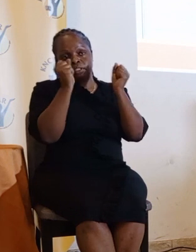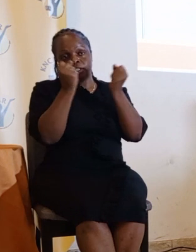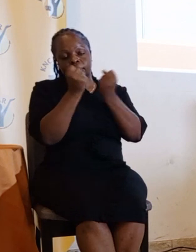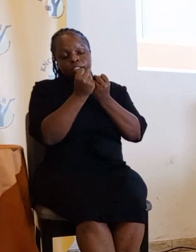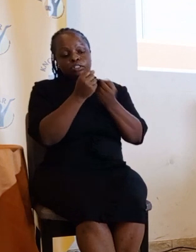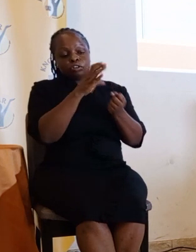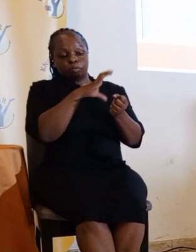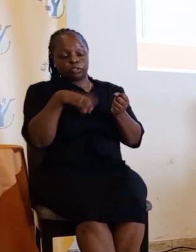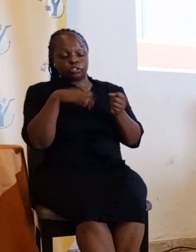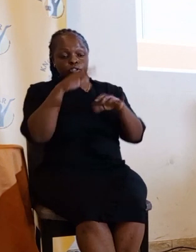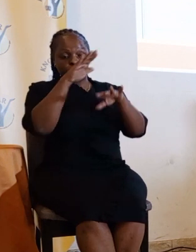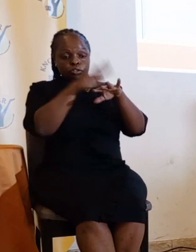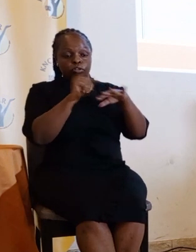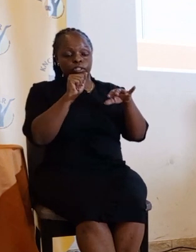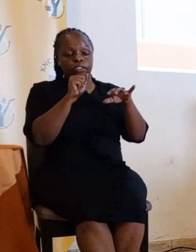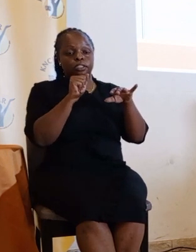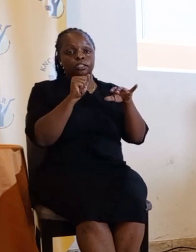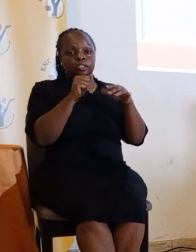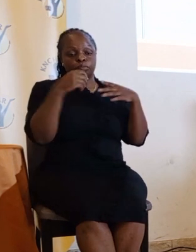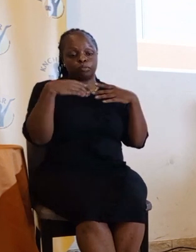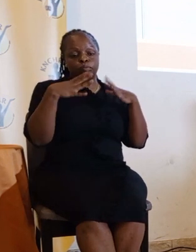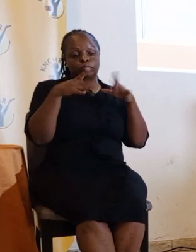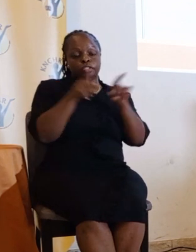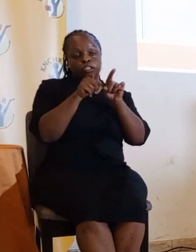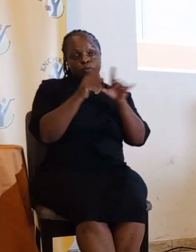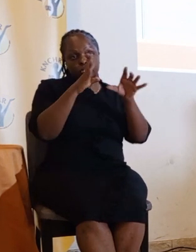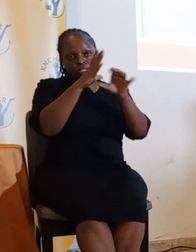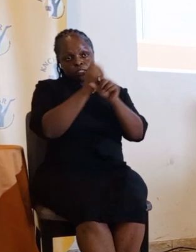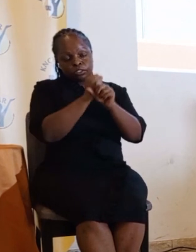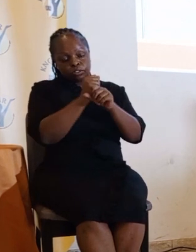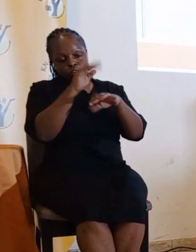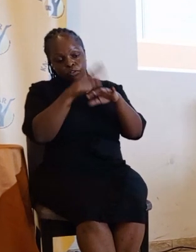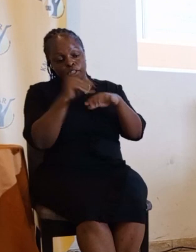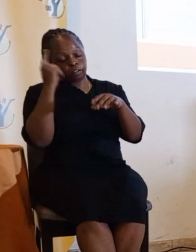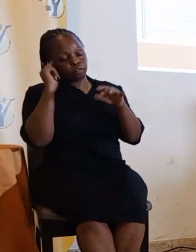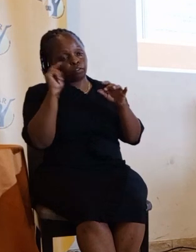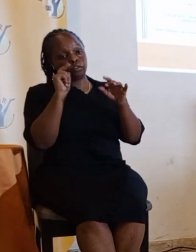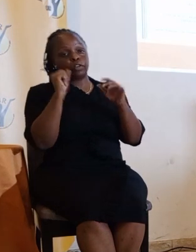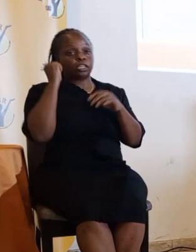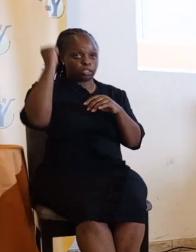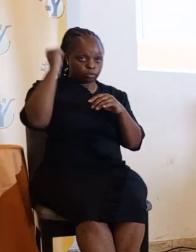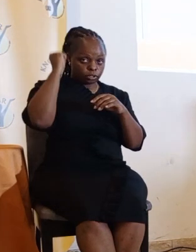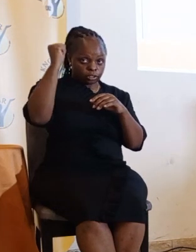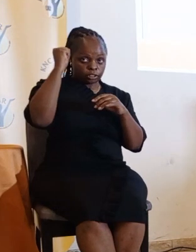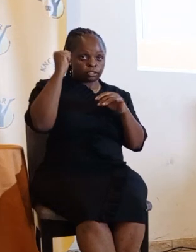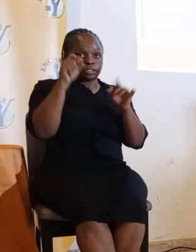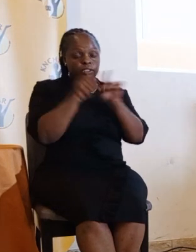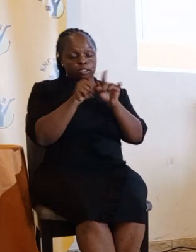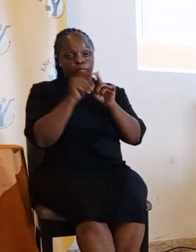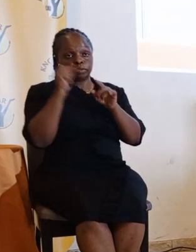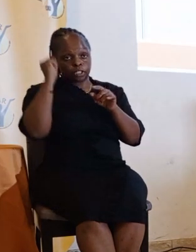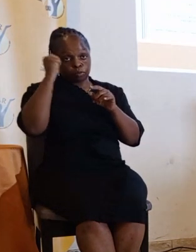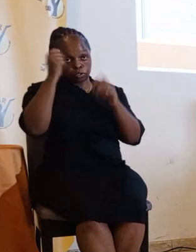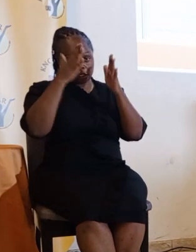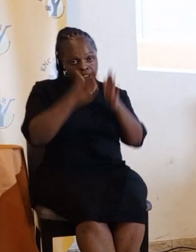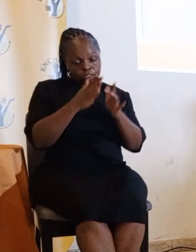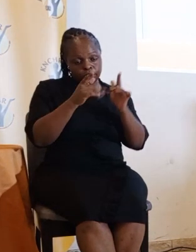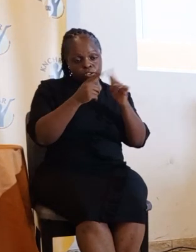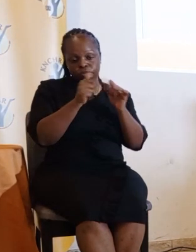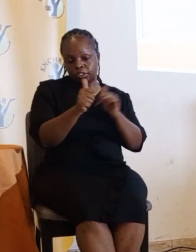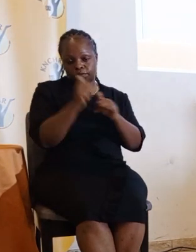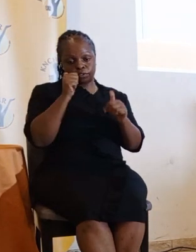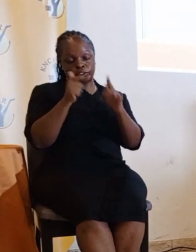The Commission calls on persons and organizations calling for demonstrations and demonstrators to desist